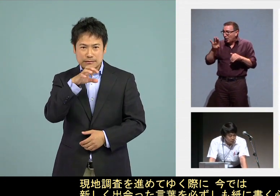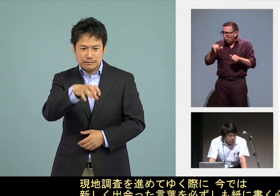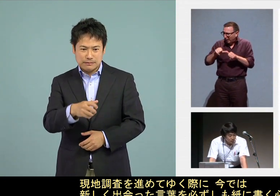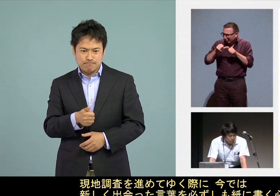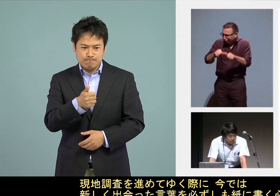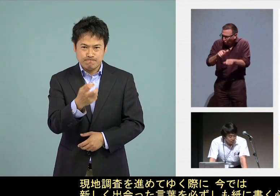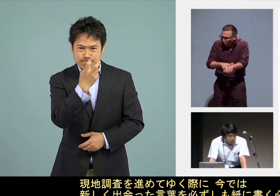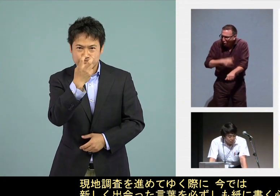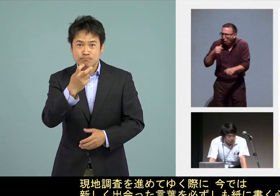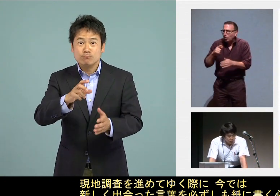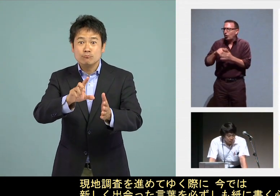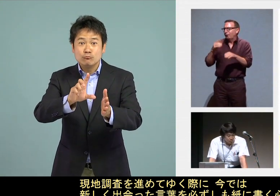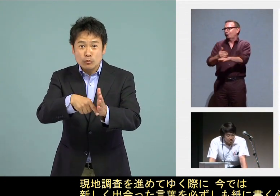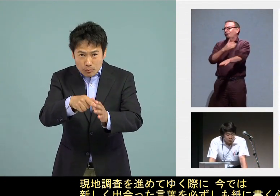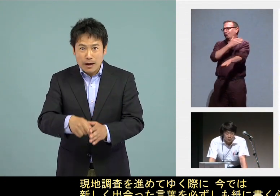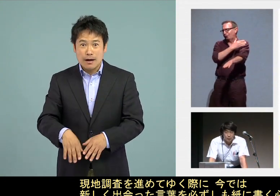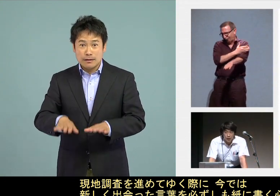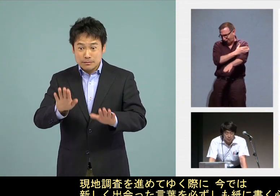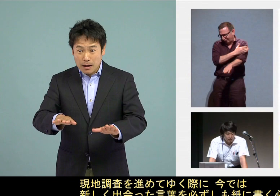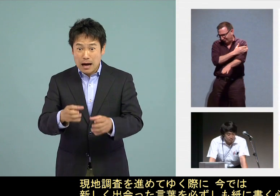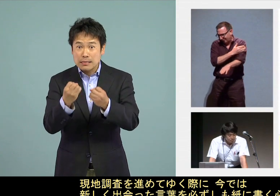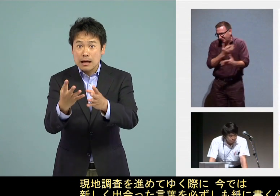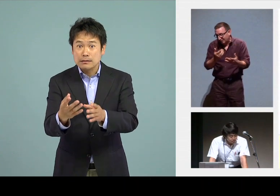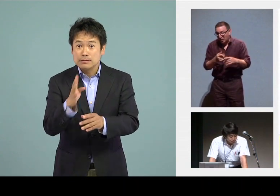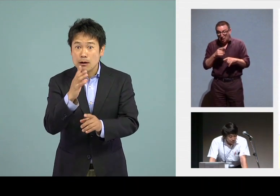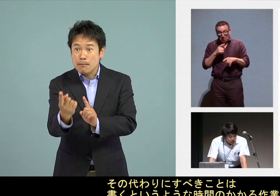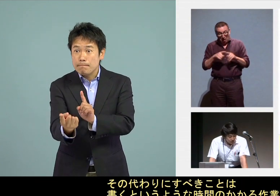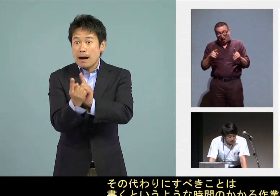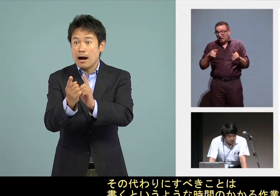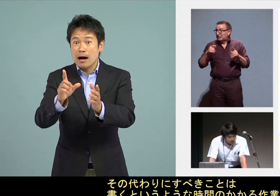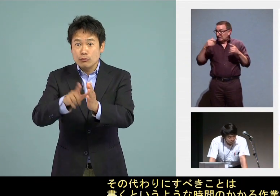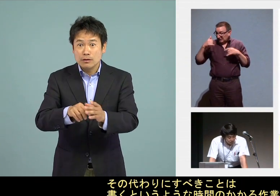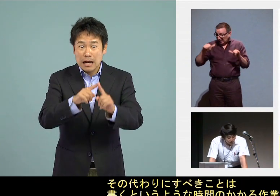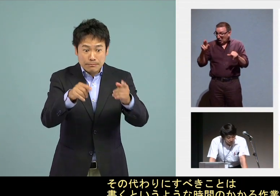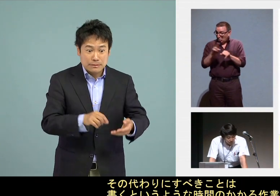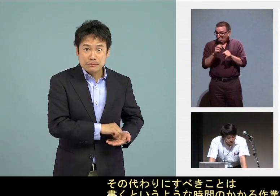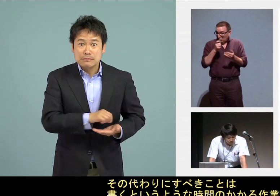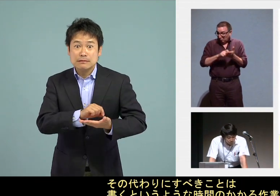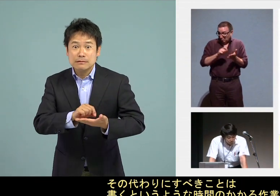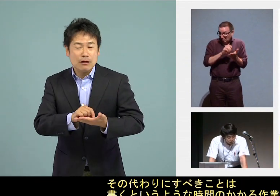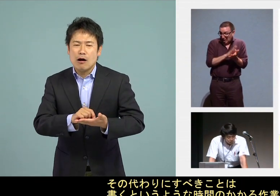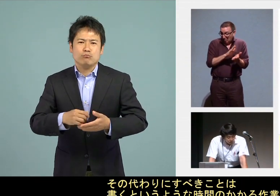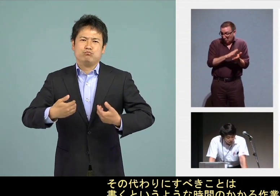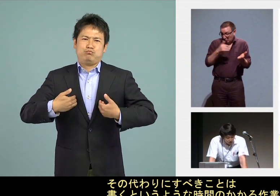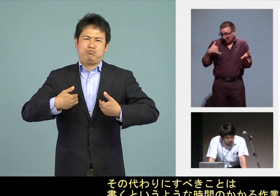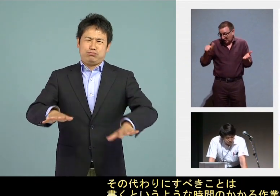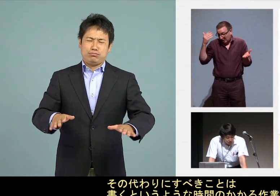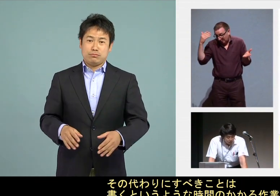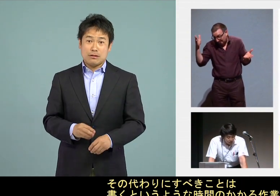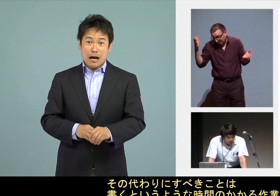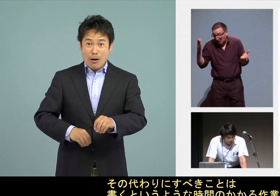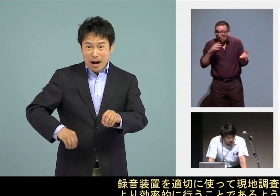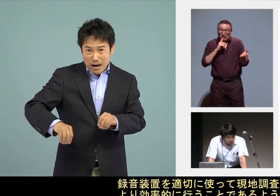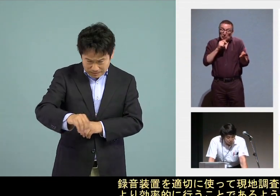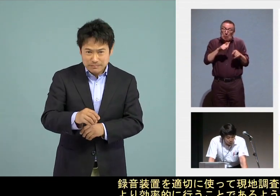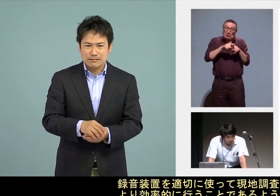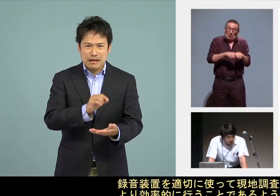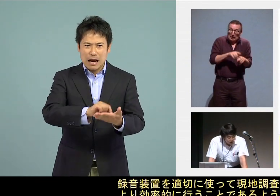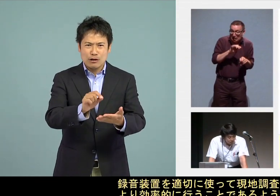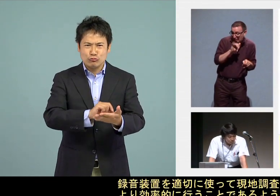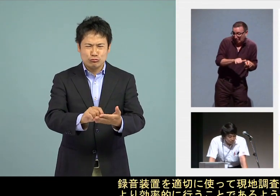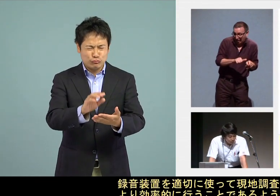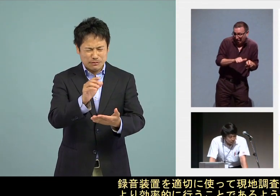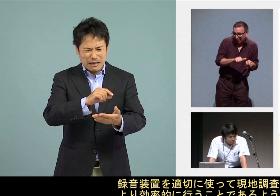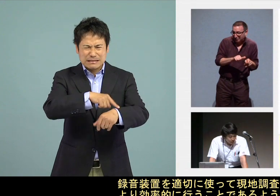down a newly known word on a piece of paper. Instead, what we need to do will be to